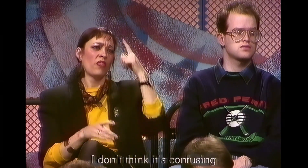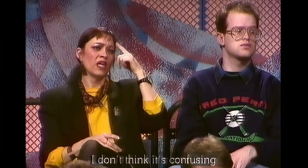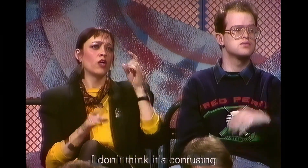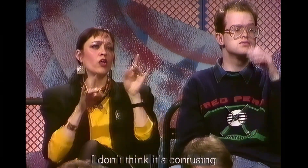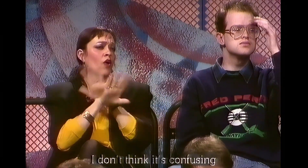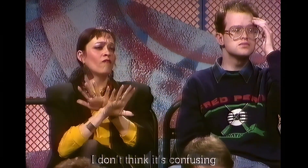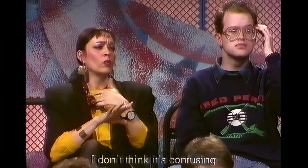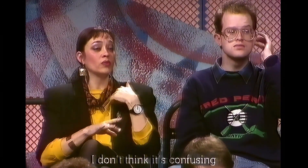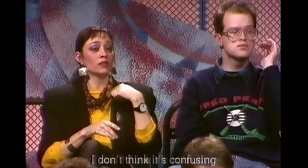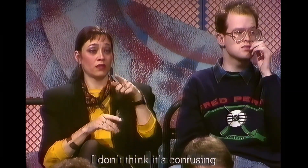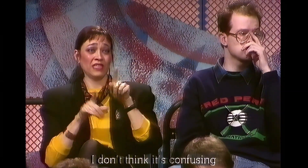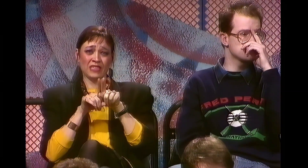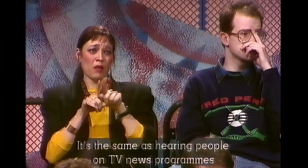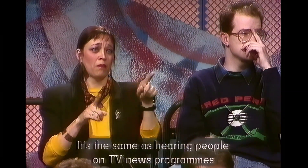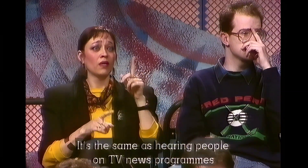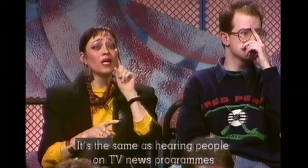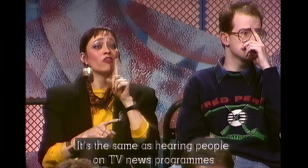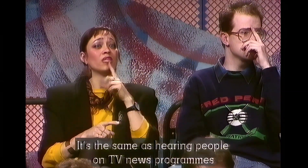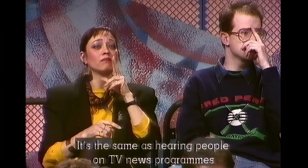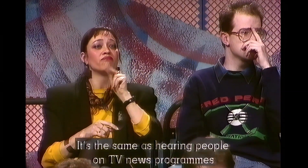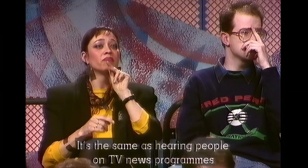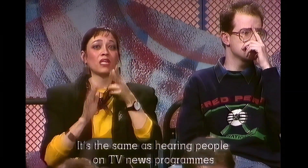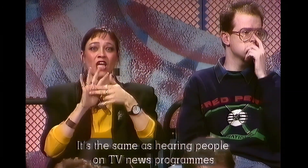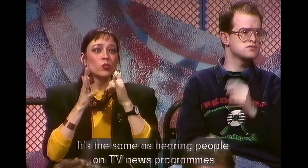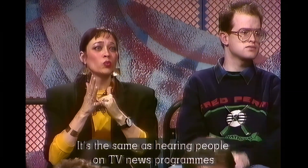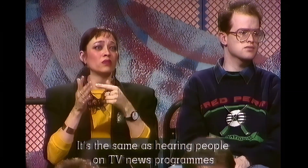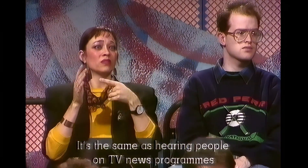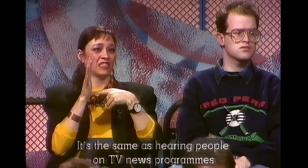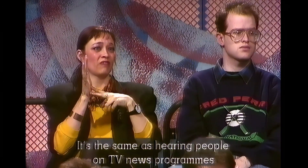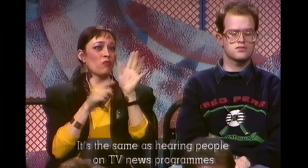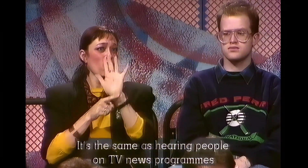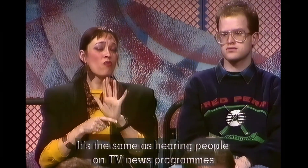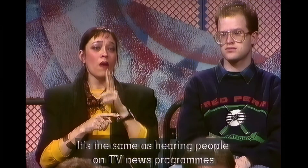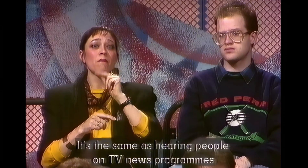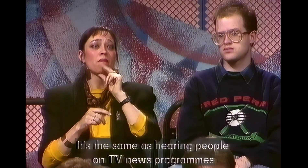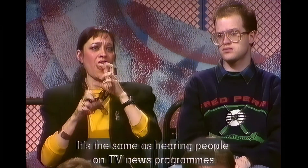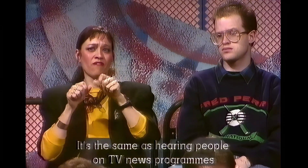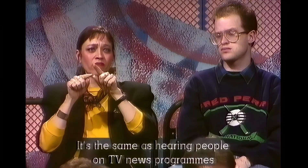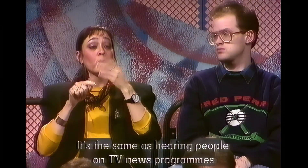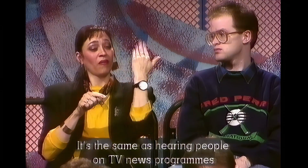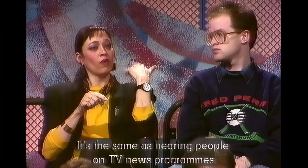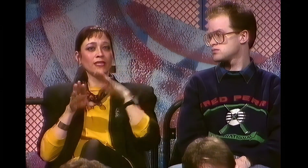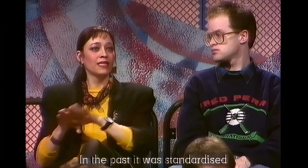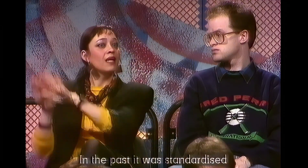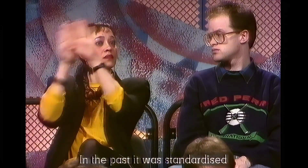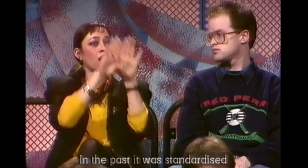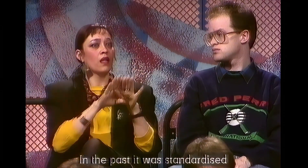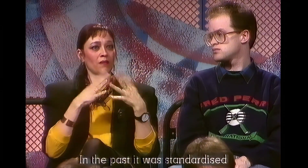I don't think it's confusing. It's the same as hearing people speaking on television news programmes. They've different... in the past, it